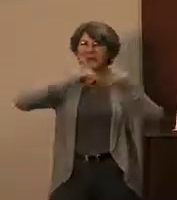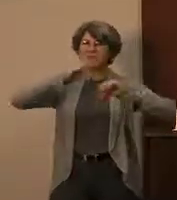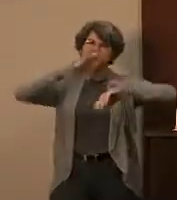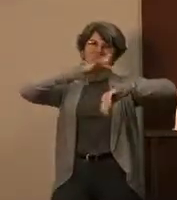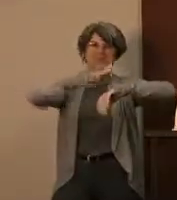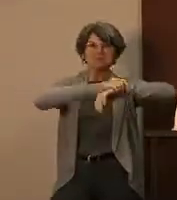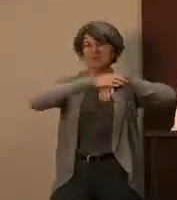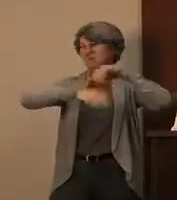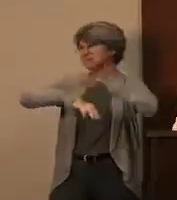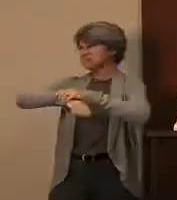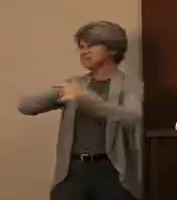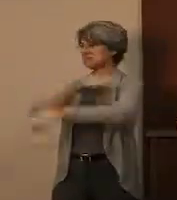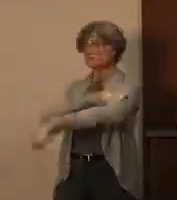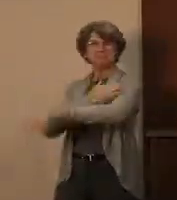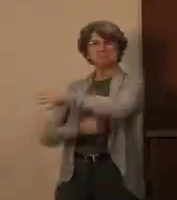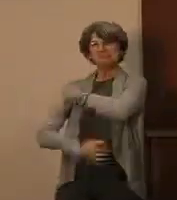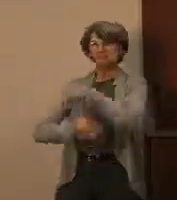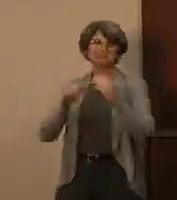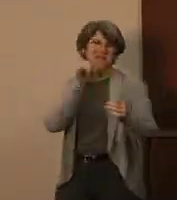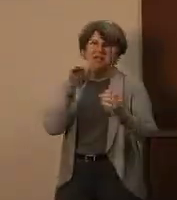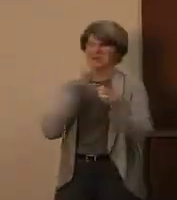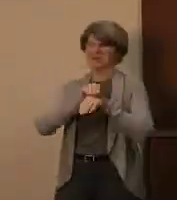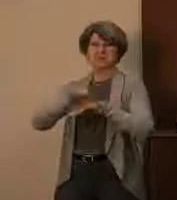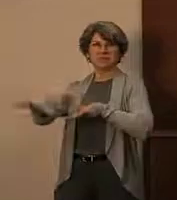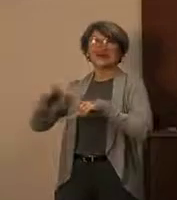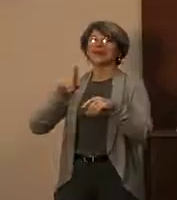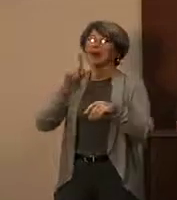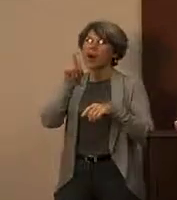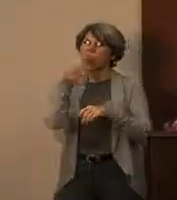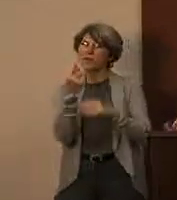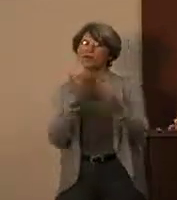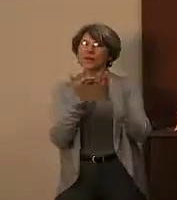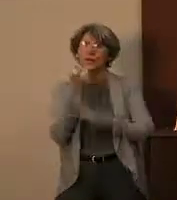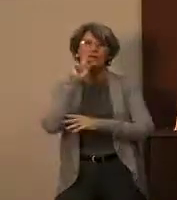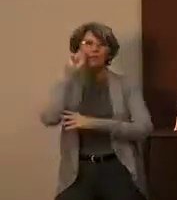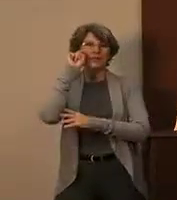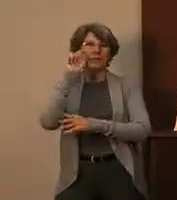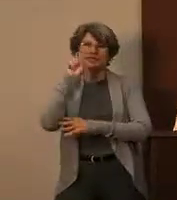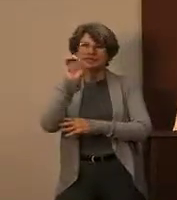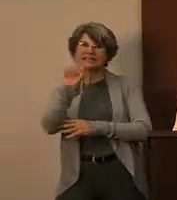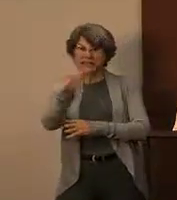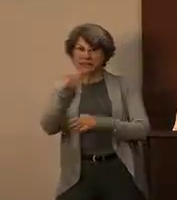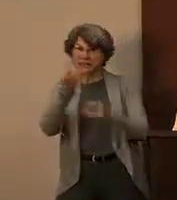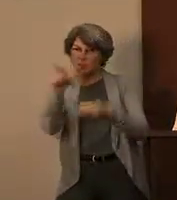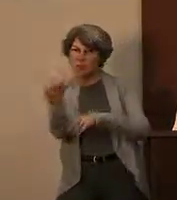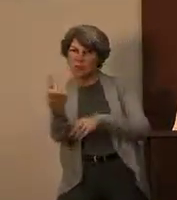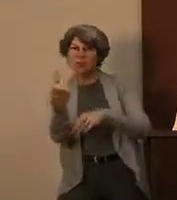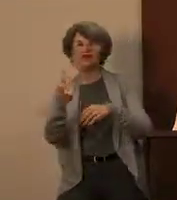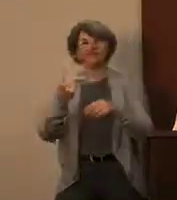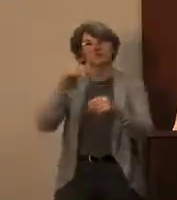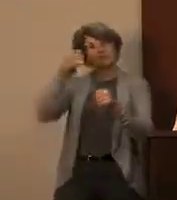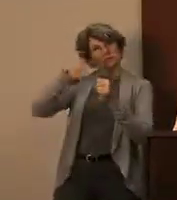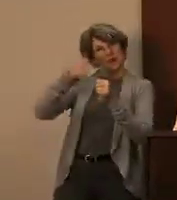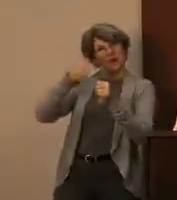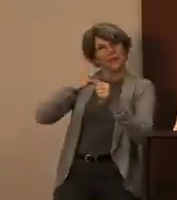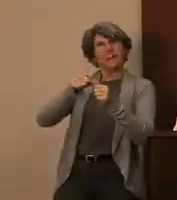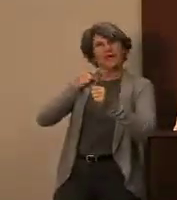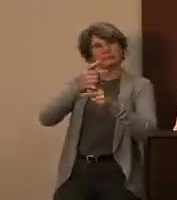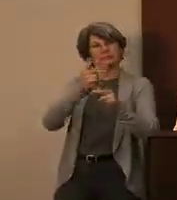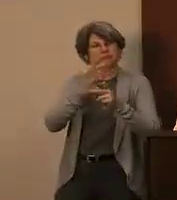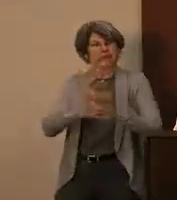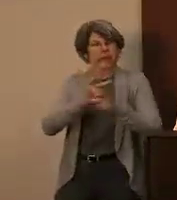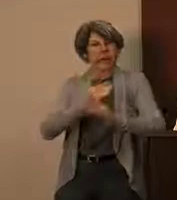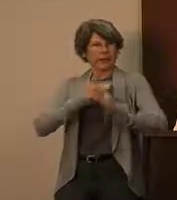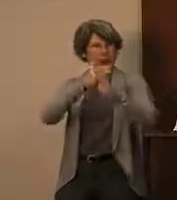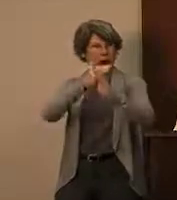it through sexual contact. So again, just remind to use standard precautions. Although